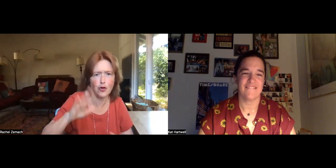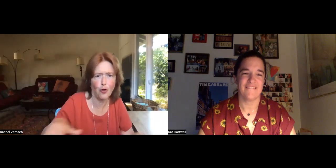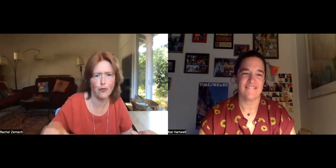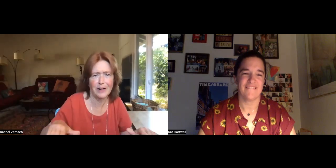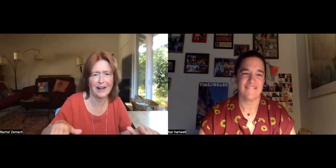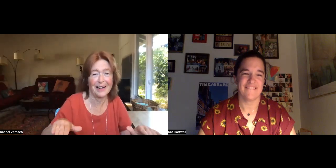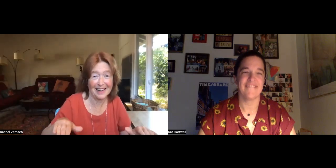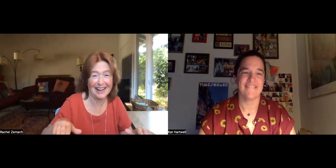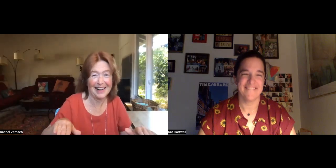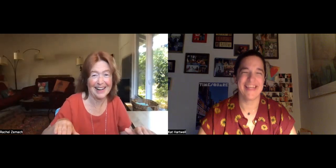children.